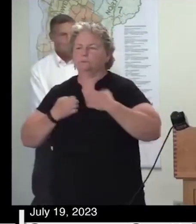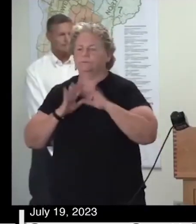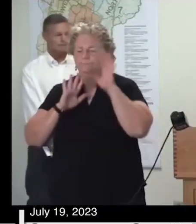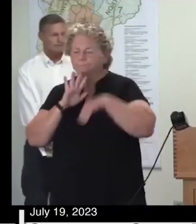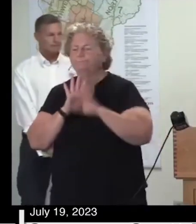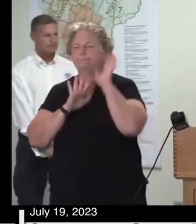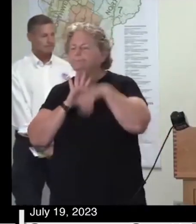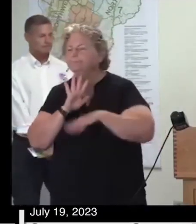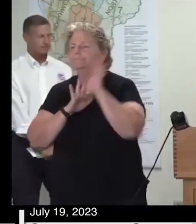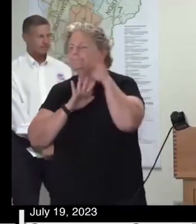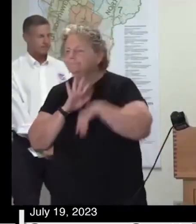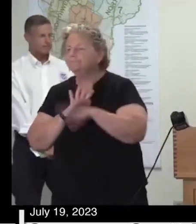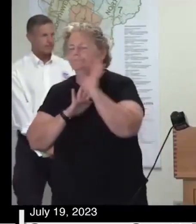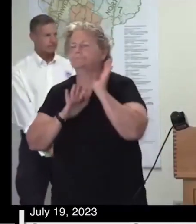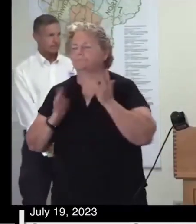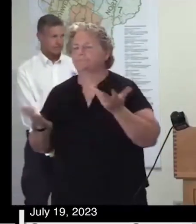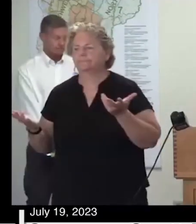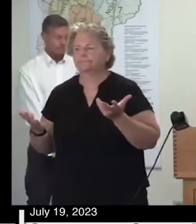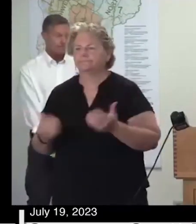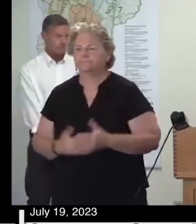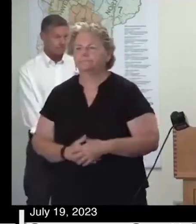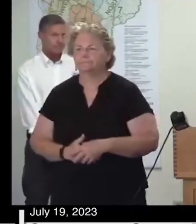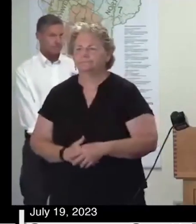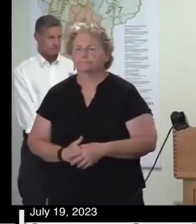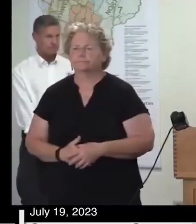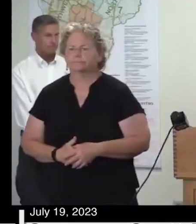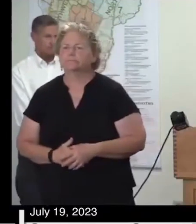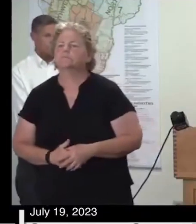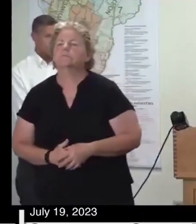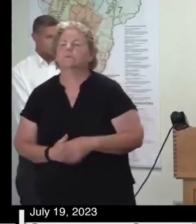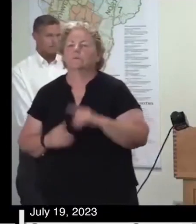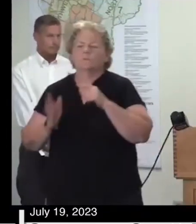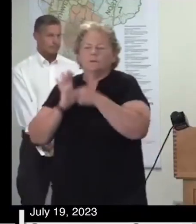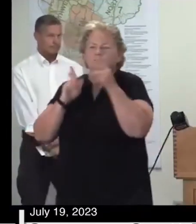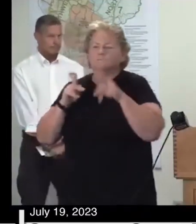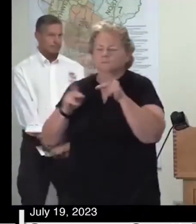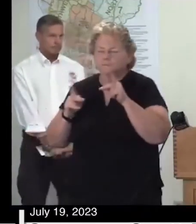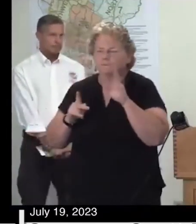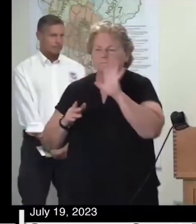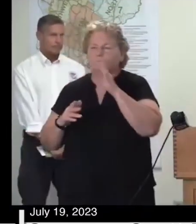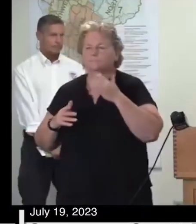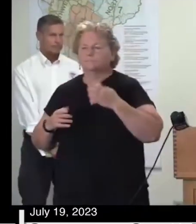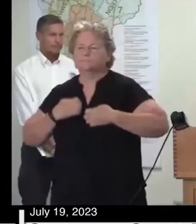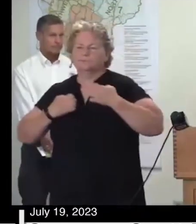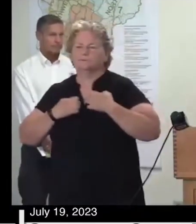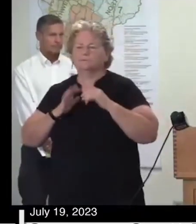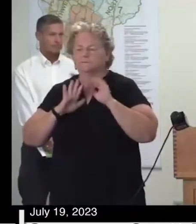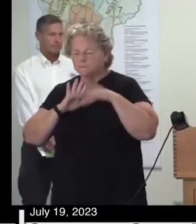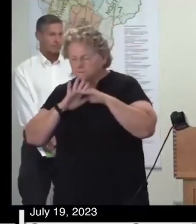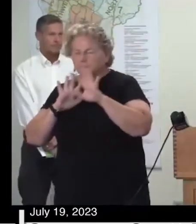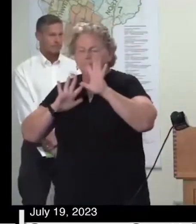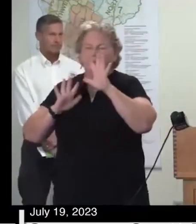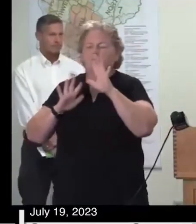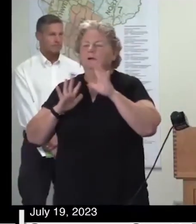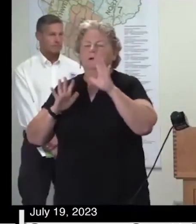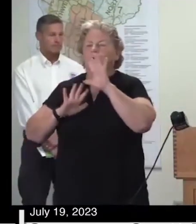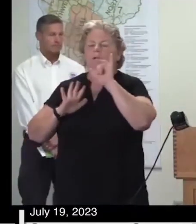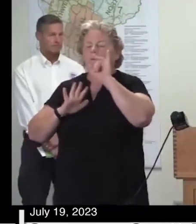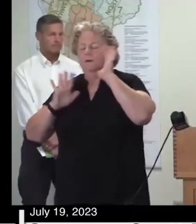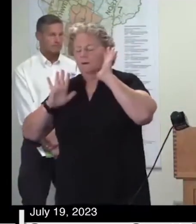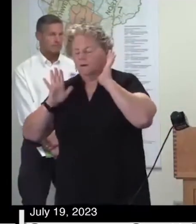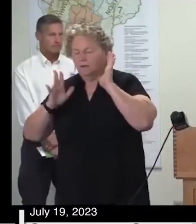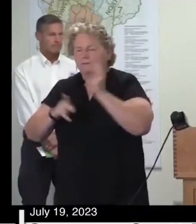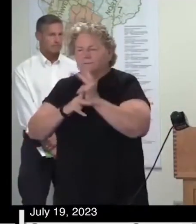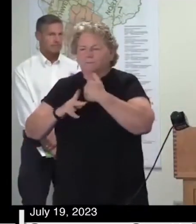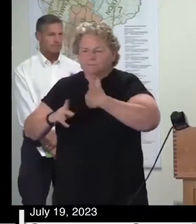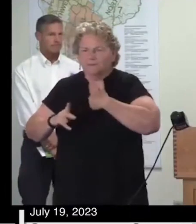recovery and looking at the amount of work and how long it will take to recover from this, that those calls start to